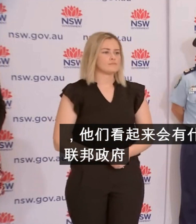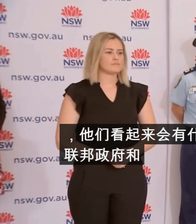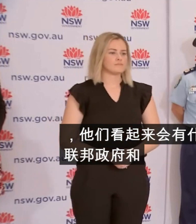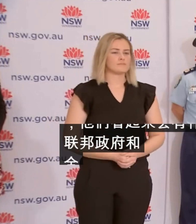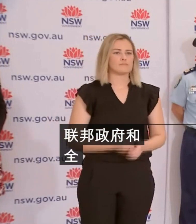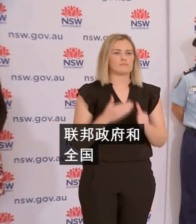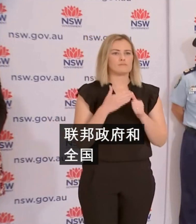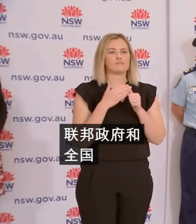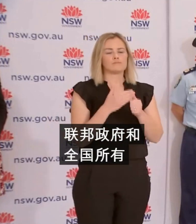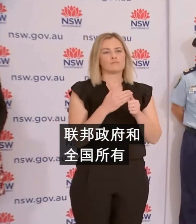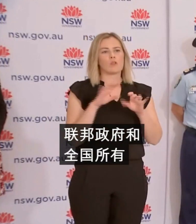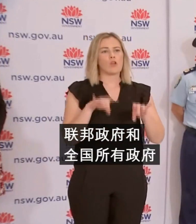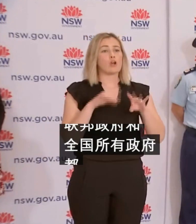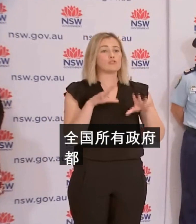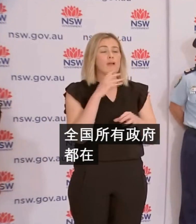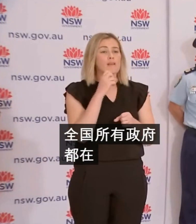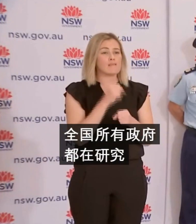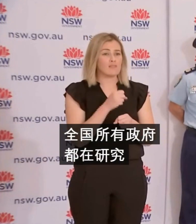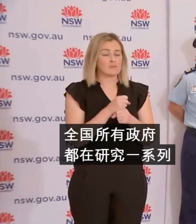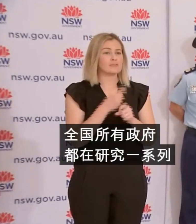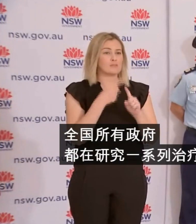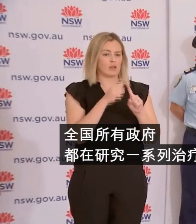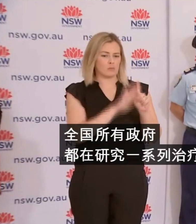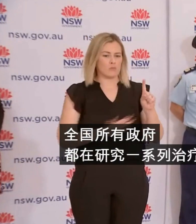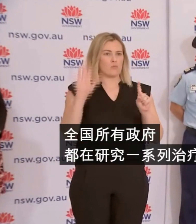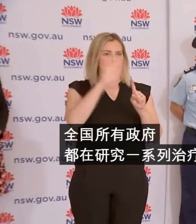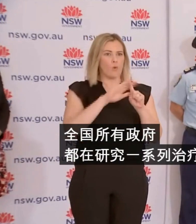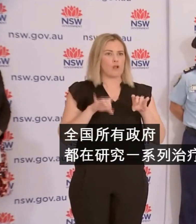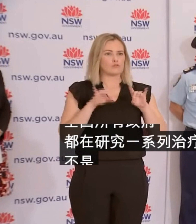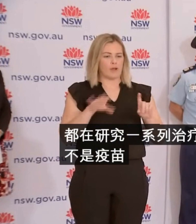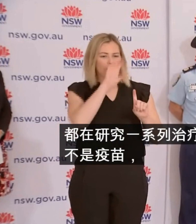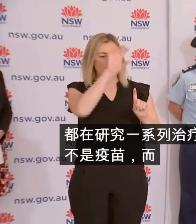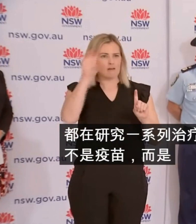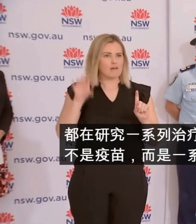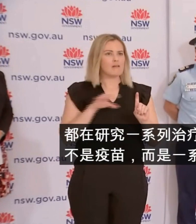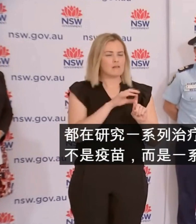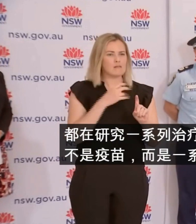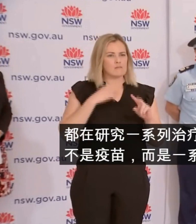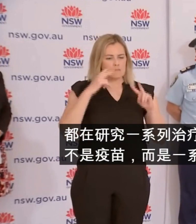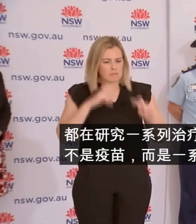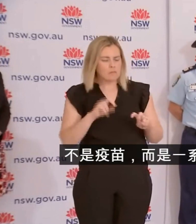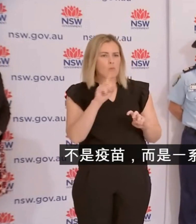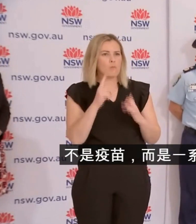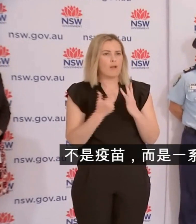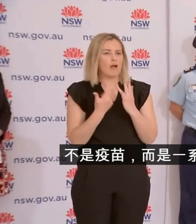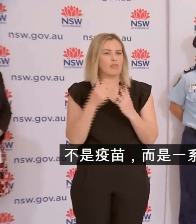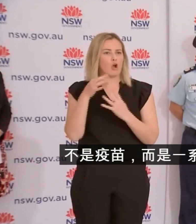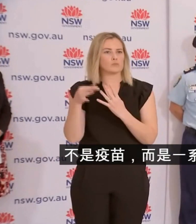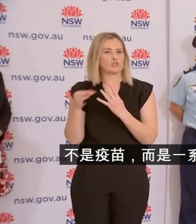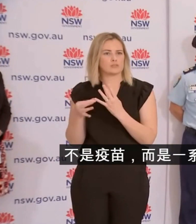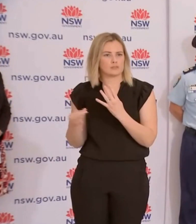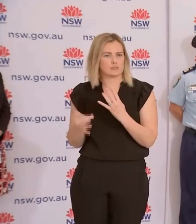and all the governments around the country are looking at a range of treatments. So not a vaccine, but a range of treatments that are